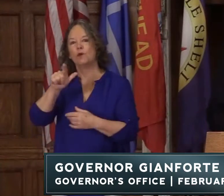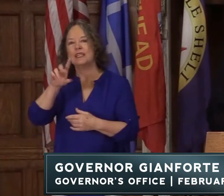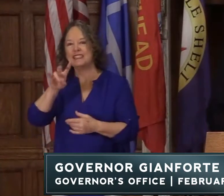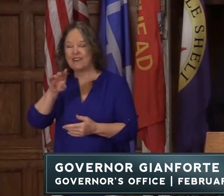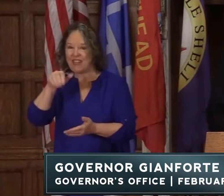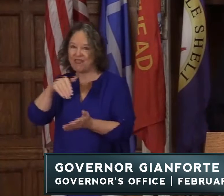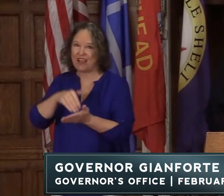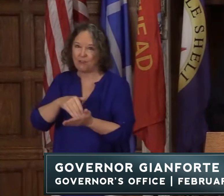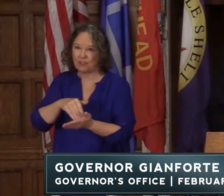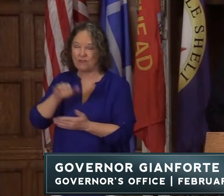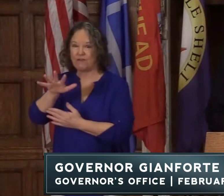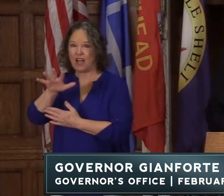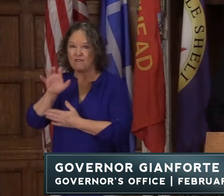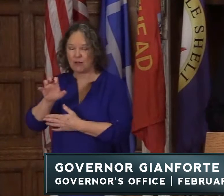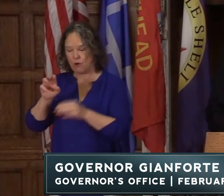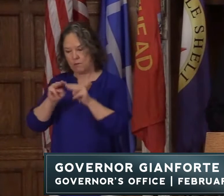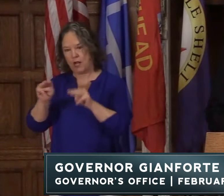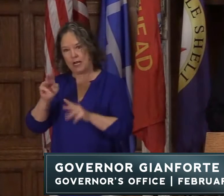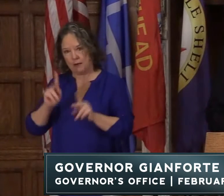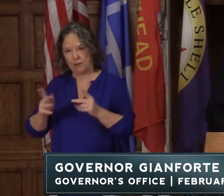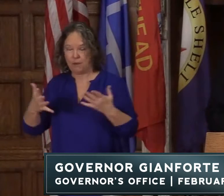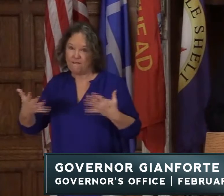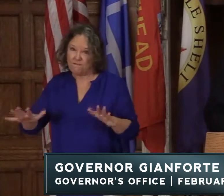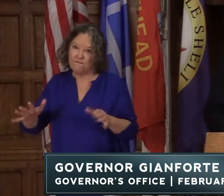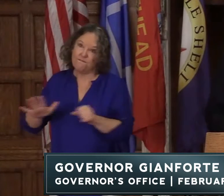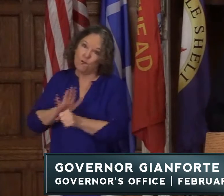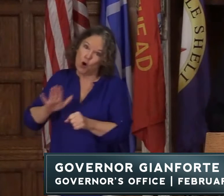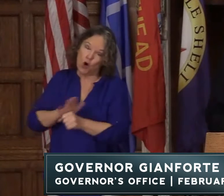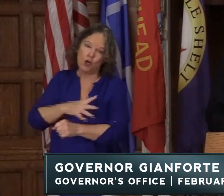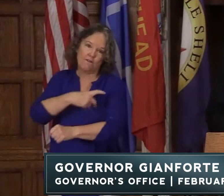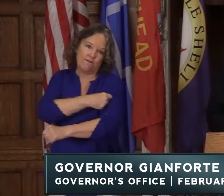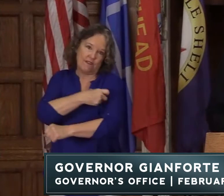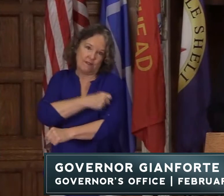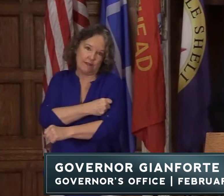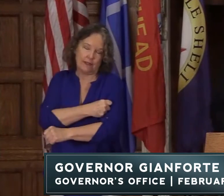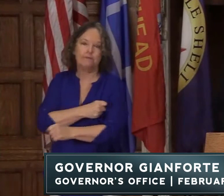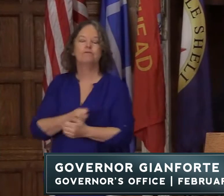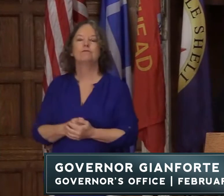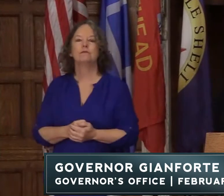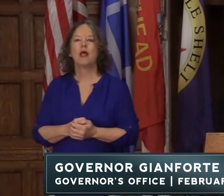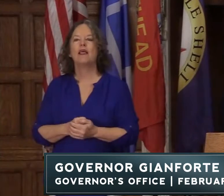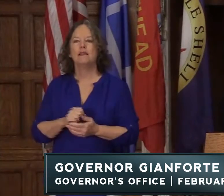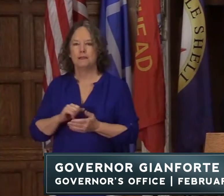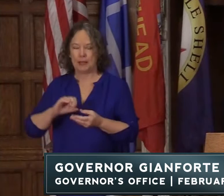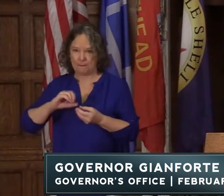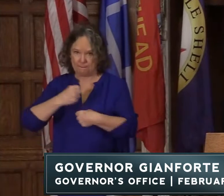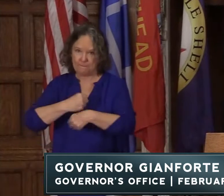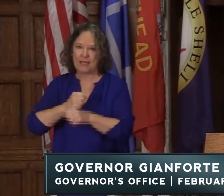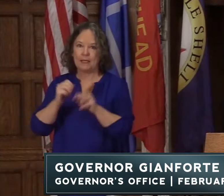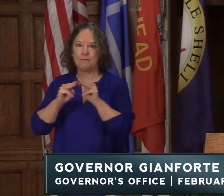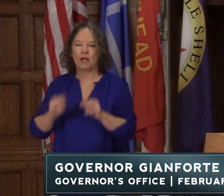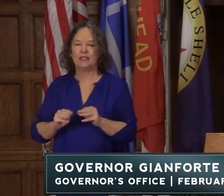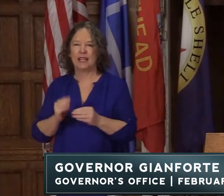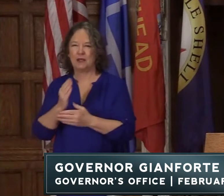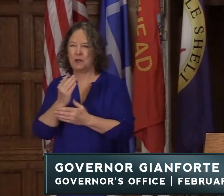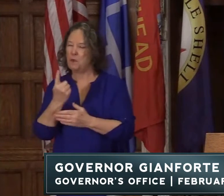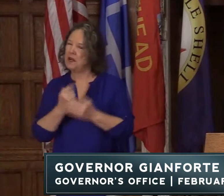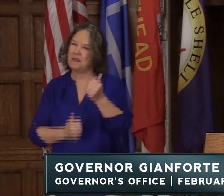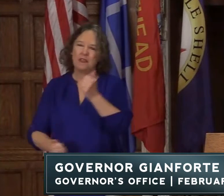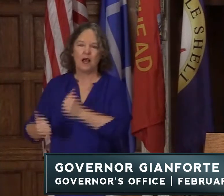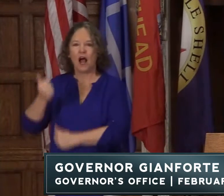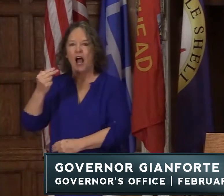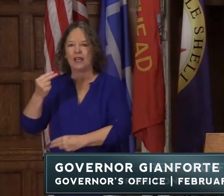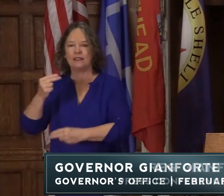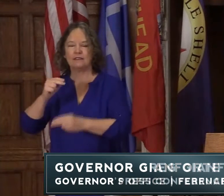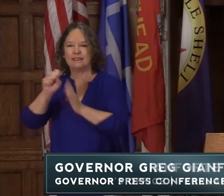27,500 Montanans fully immunized to the virus, putting Montana among the national leaders in second